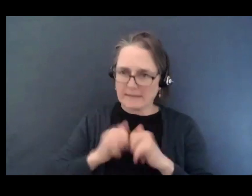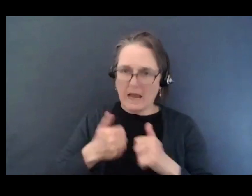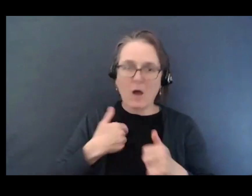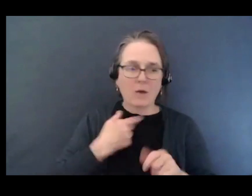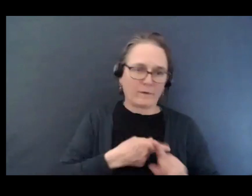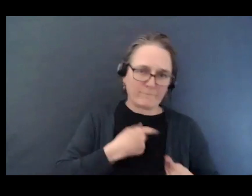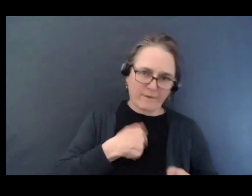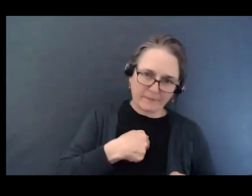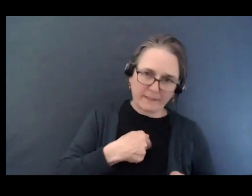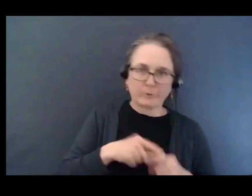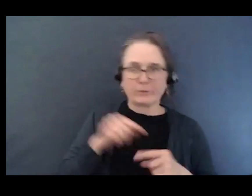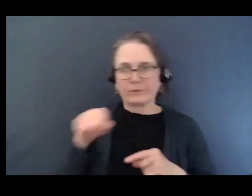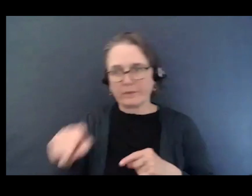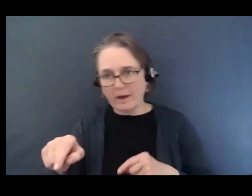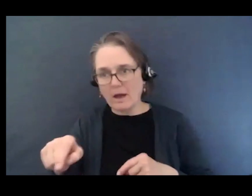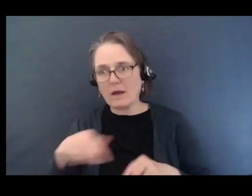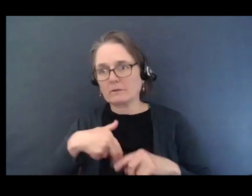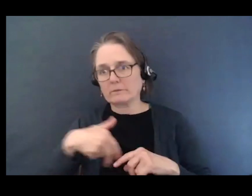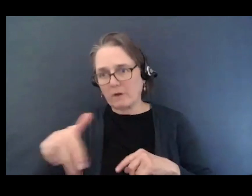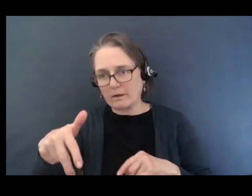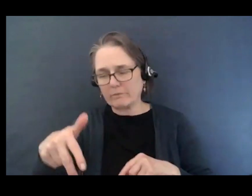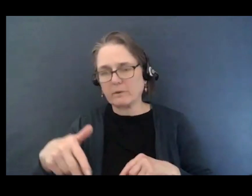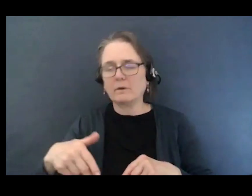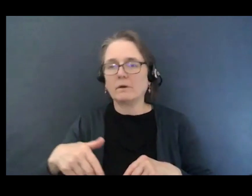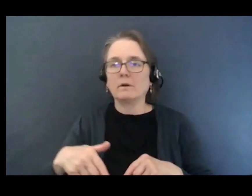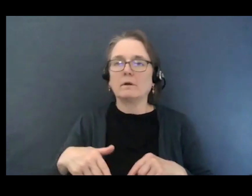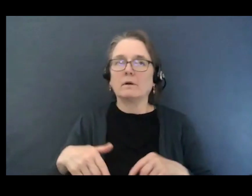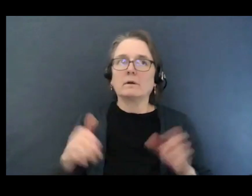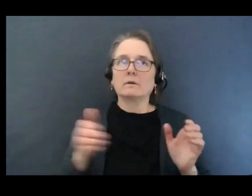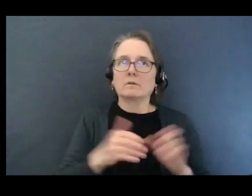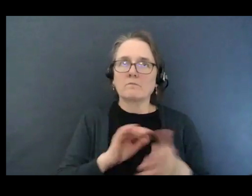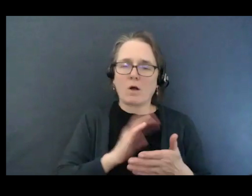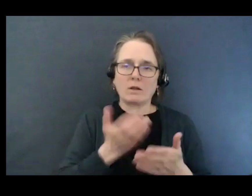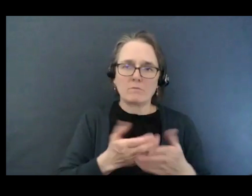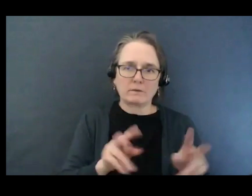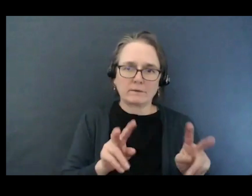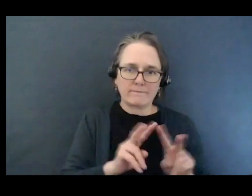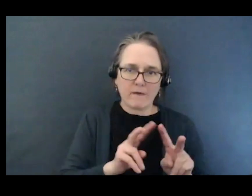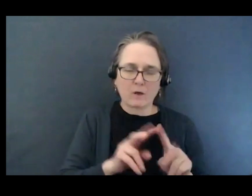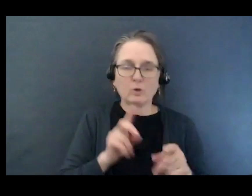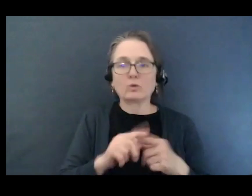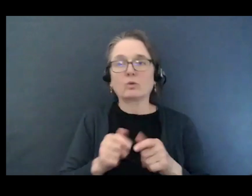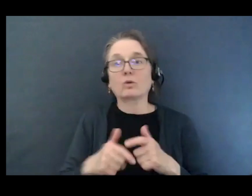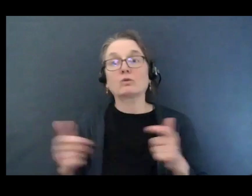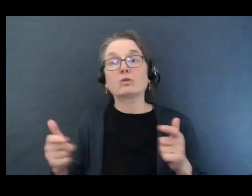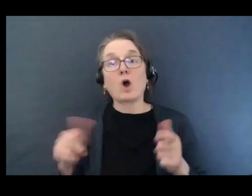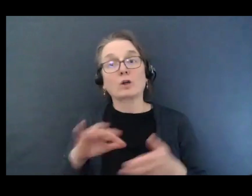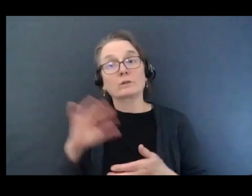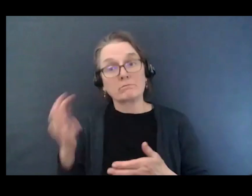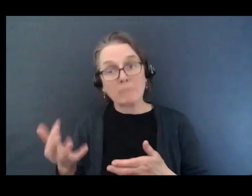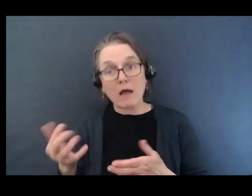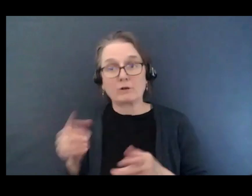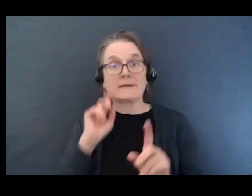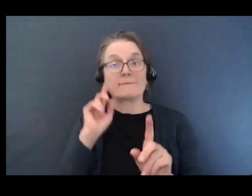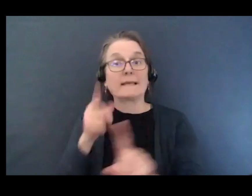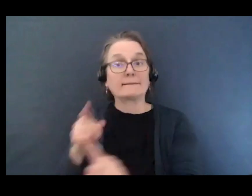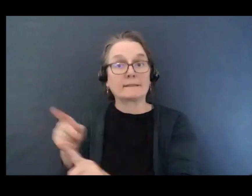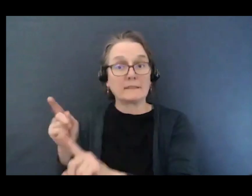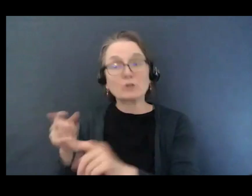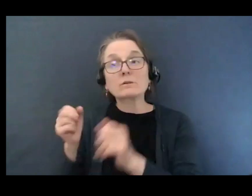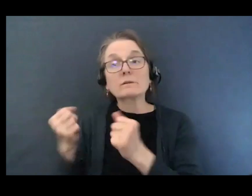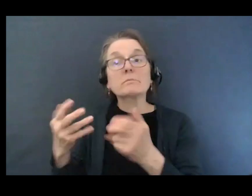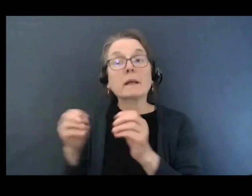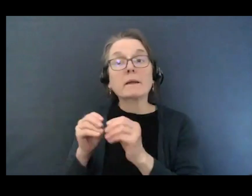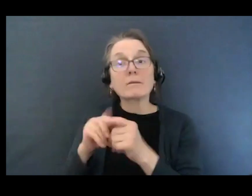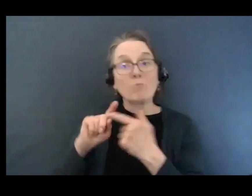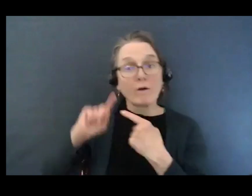right? And it's a relatively large amount of value from a relatively small amount of destinations. Whereas there are many destinations far out in the suburbs